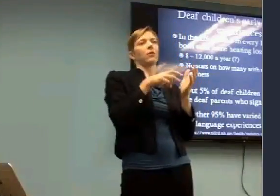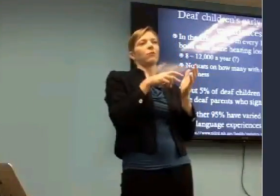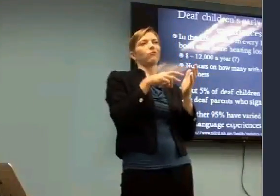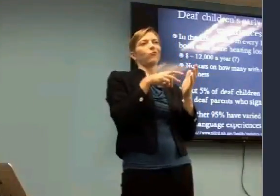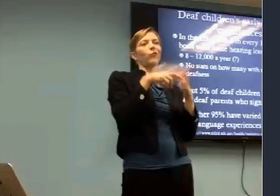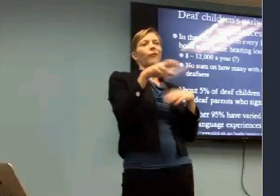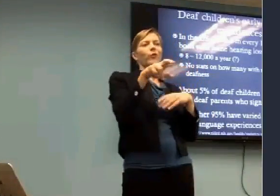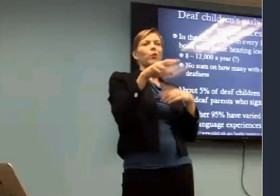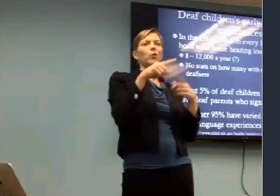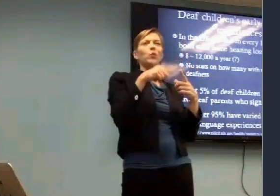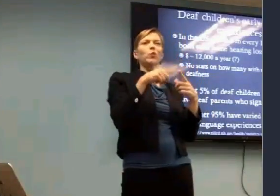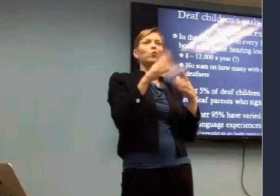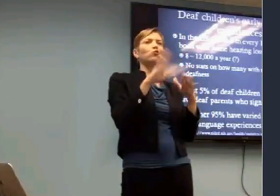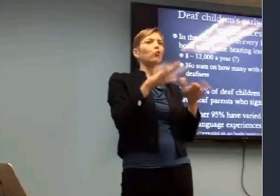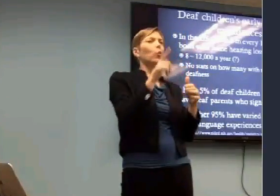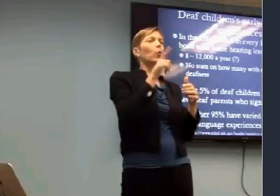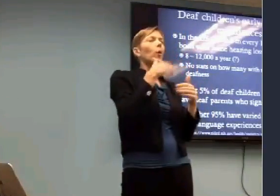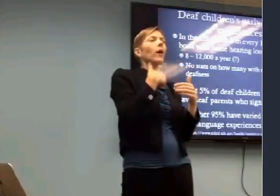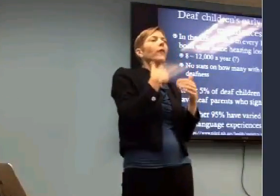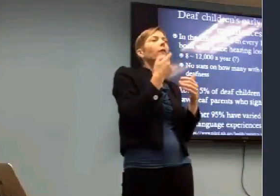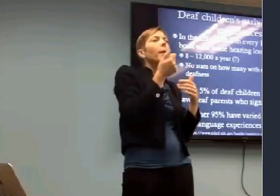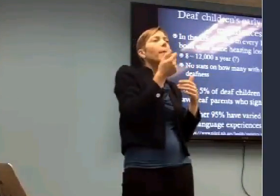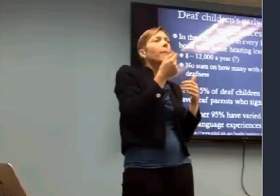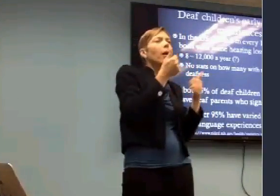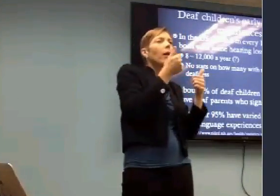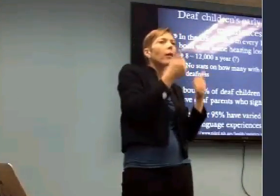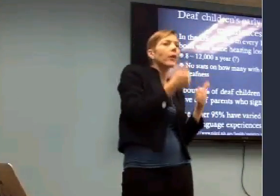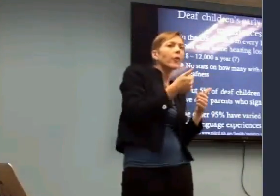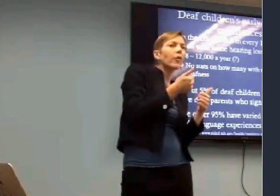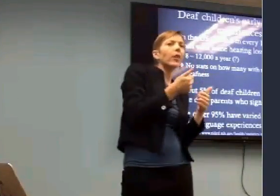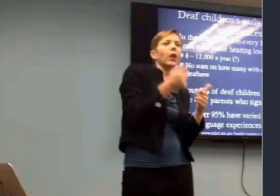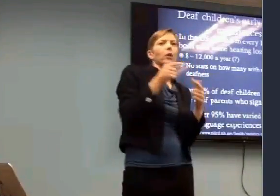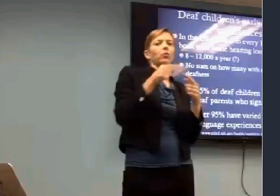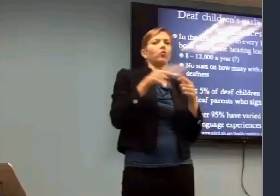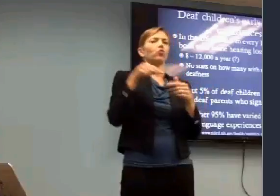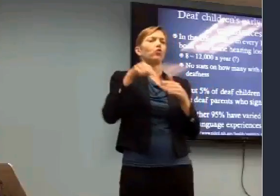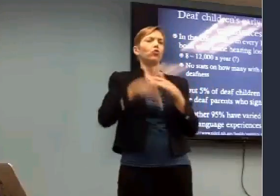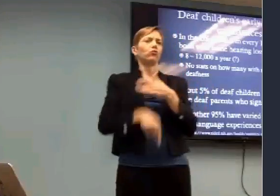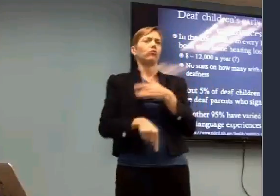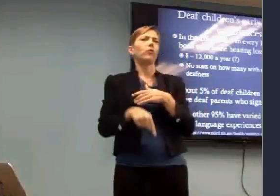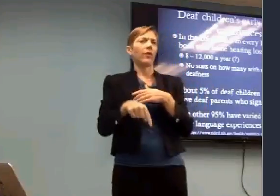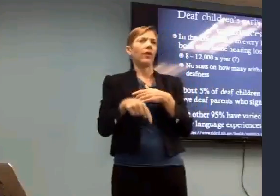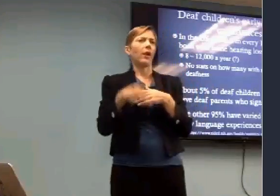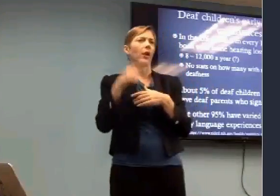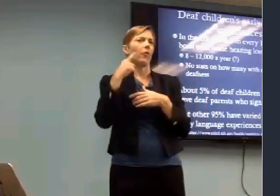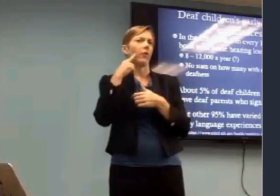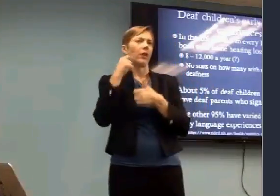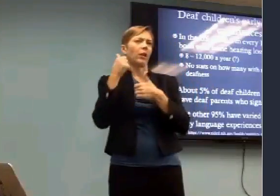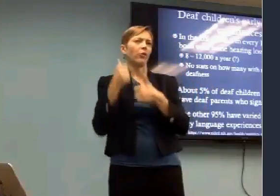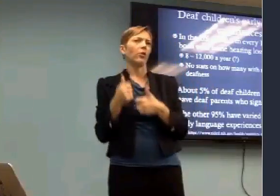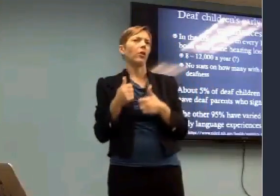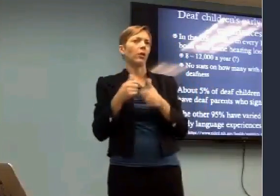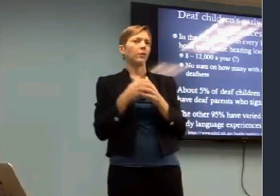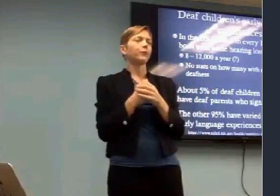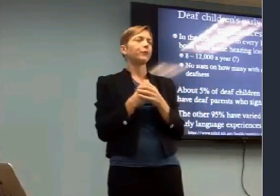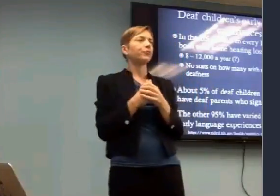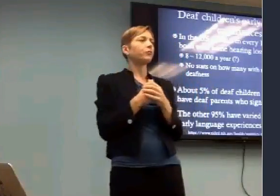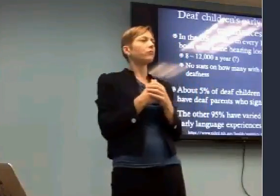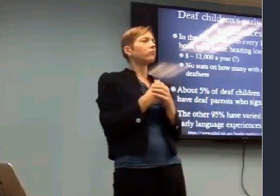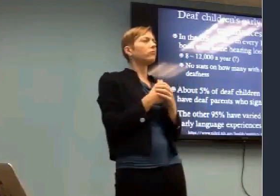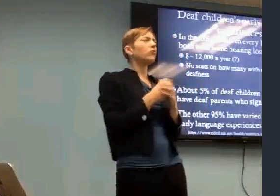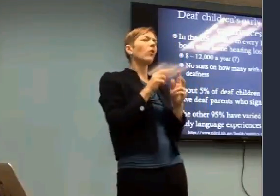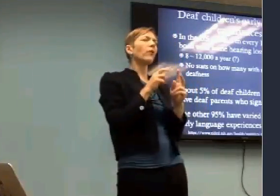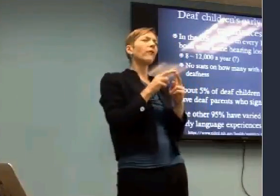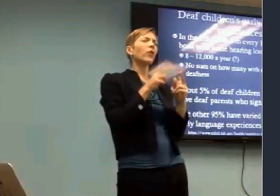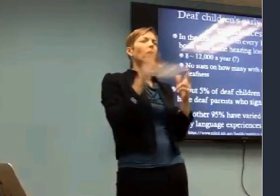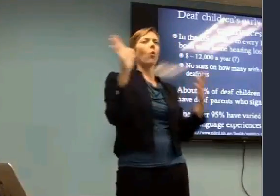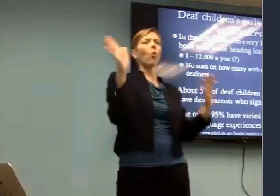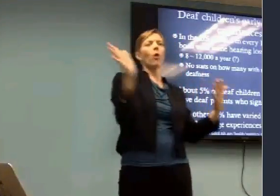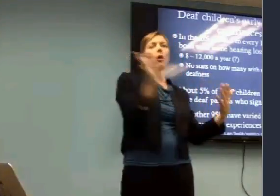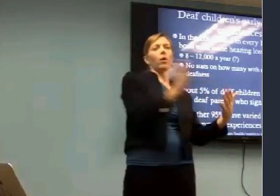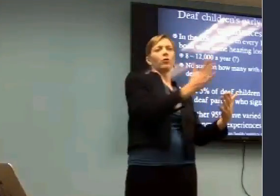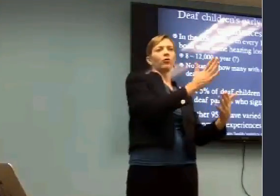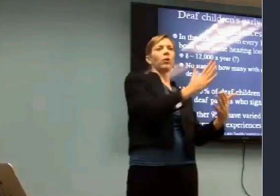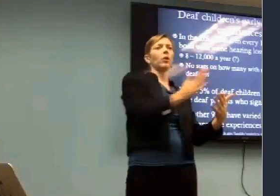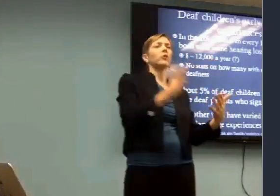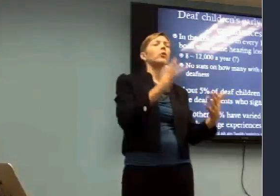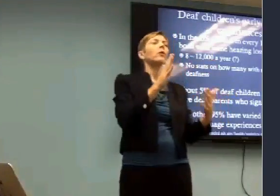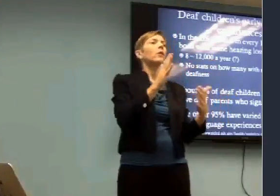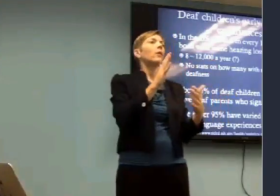These statistics refer to children who have both minor or minimal hearing loss to those who are profoundly deaf. So